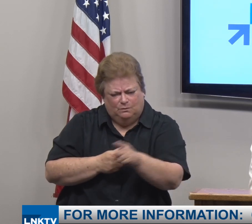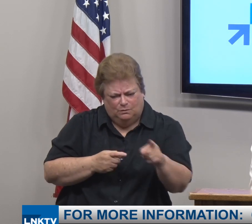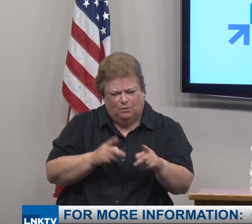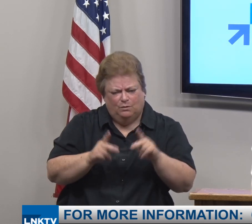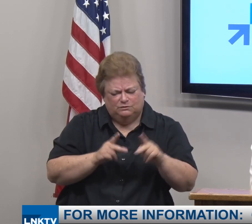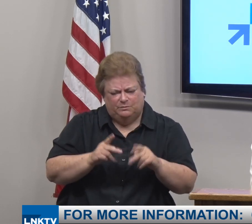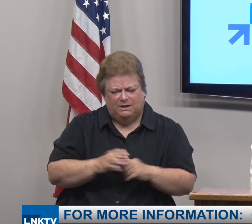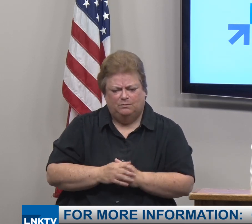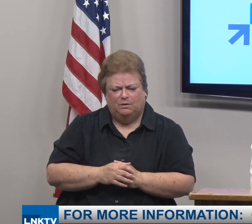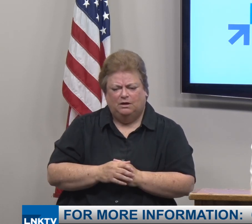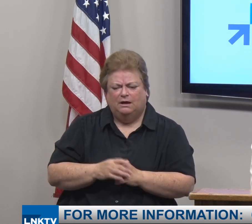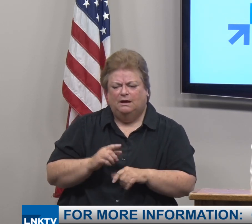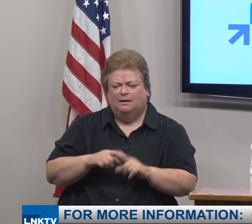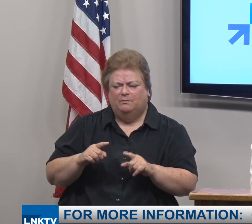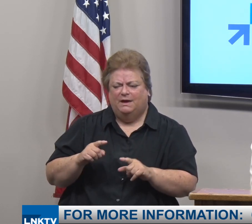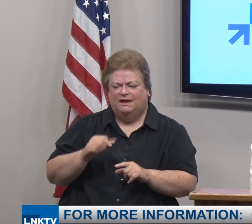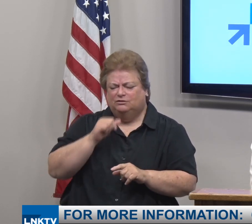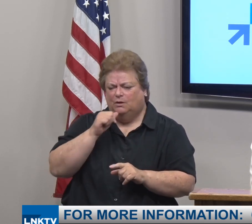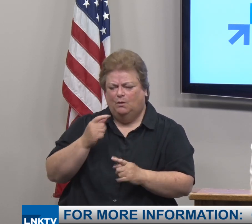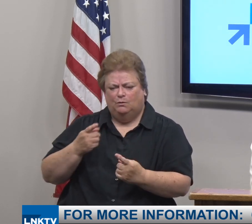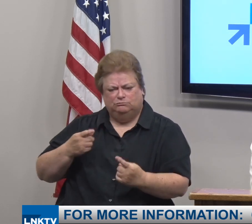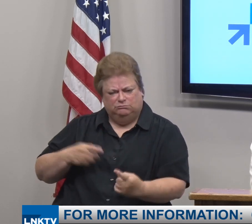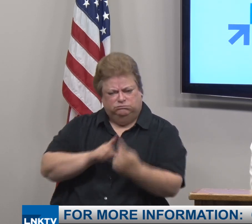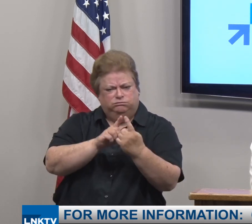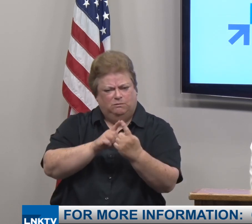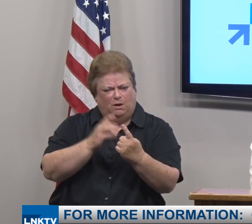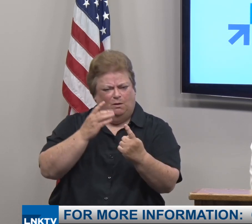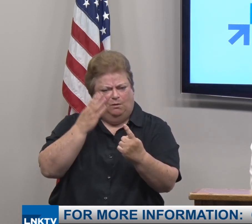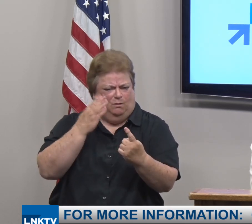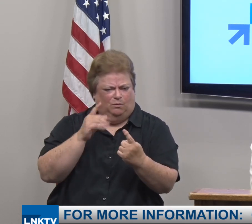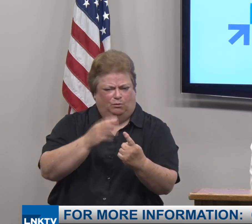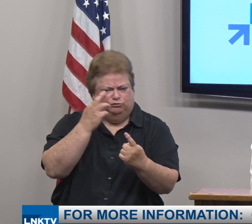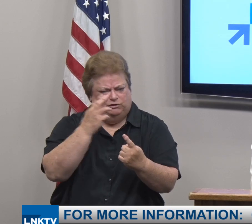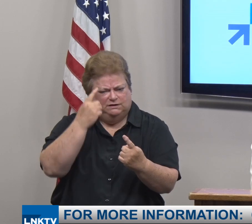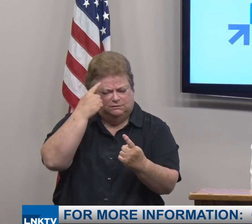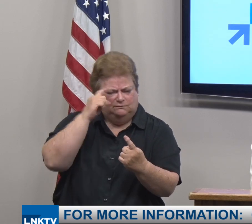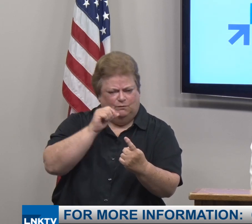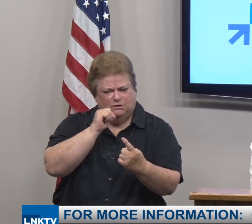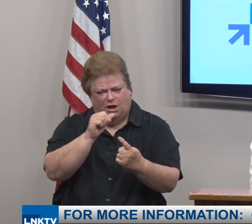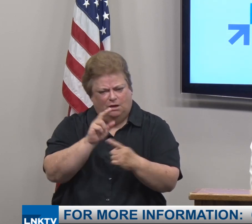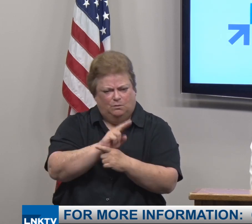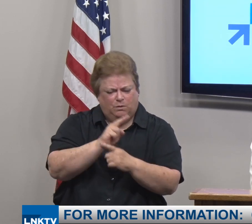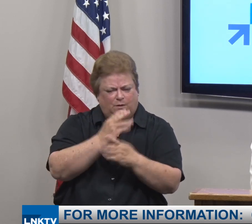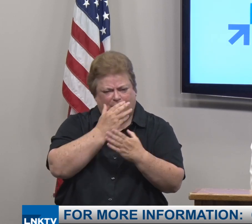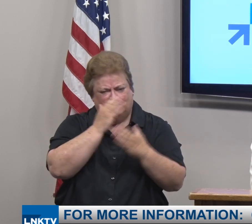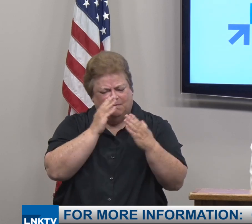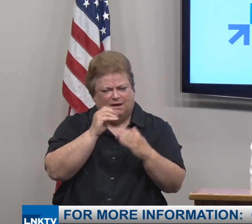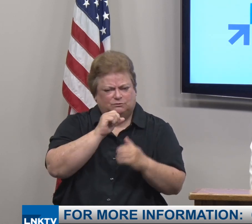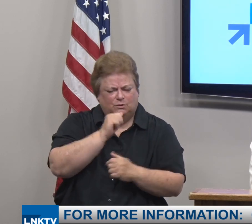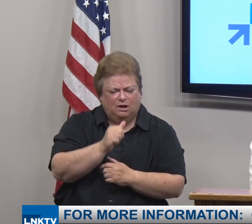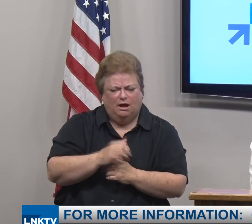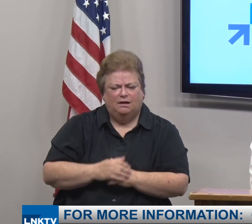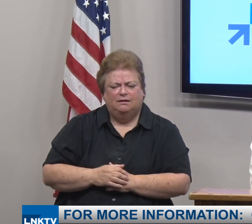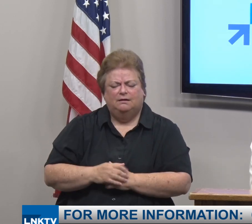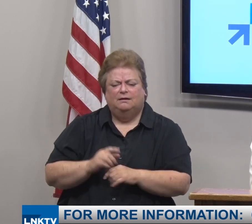to confront each other about their reasons for wearing a mask or not. So